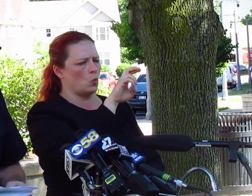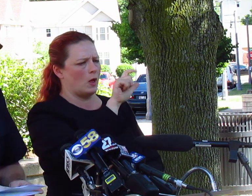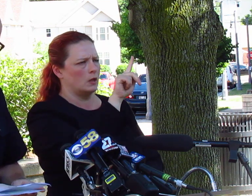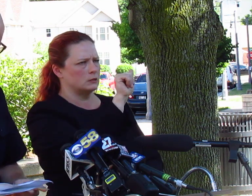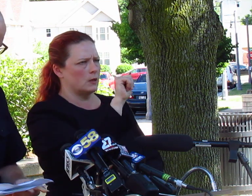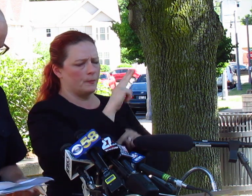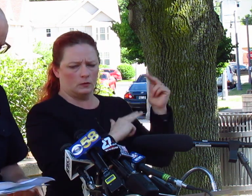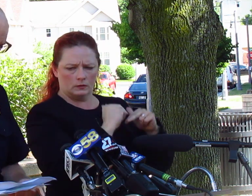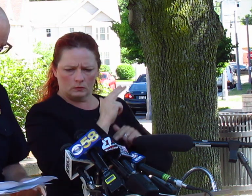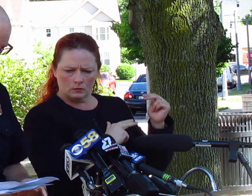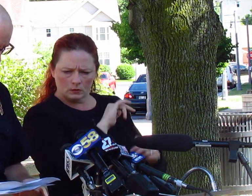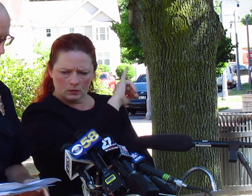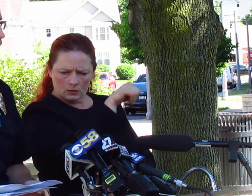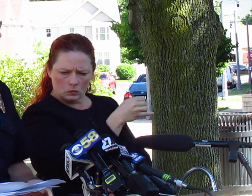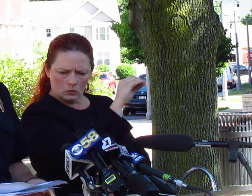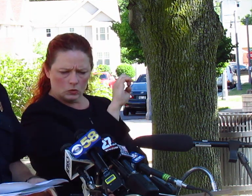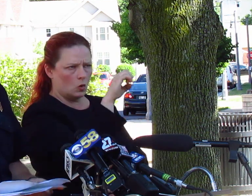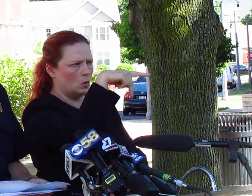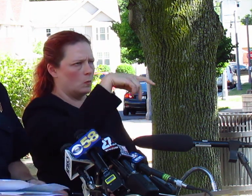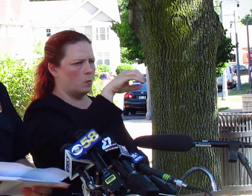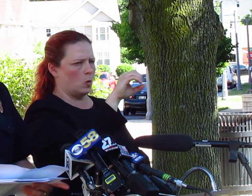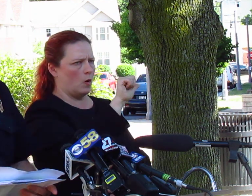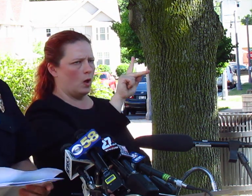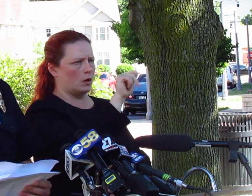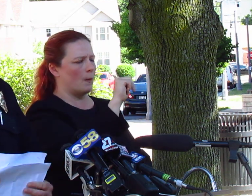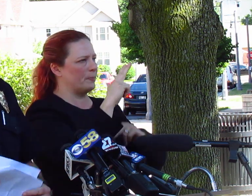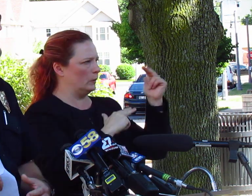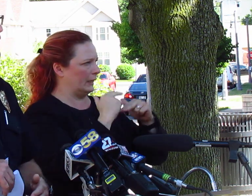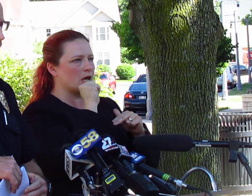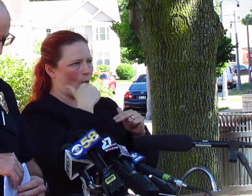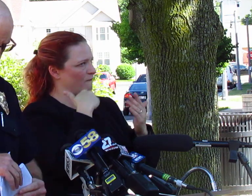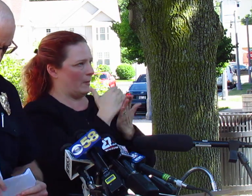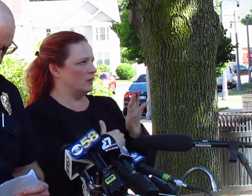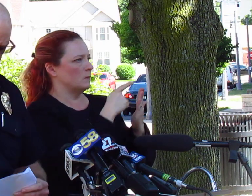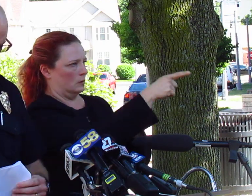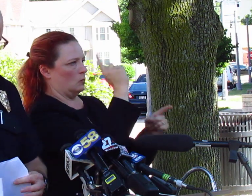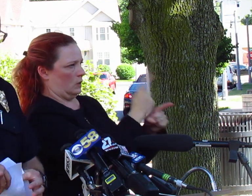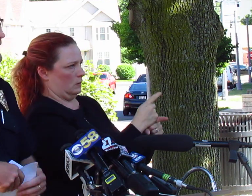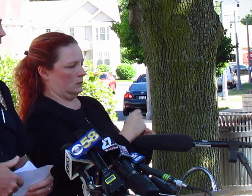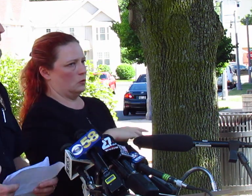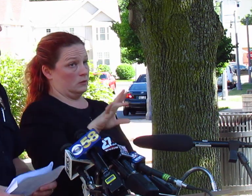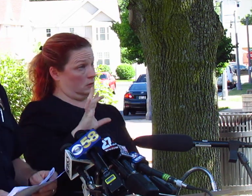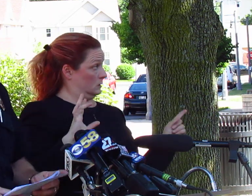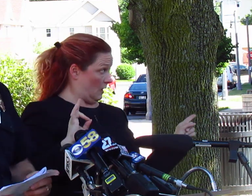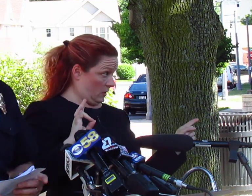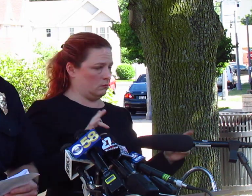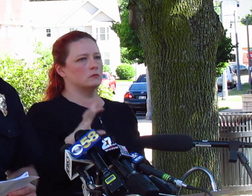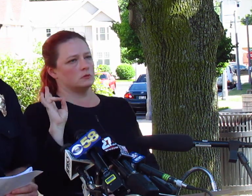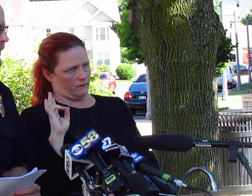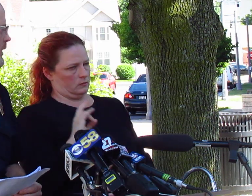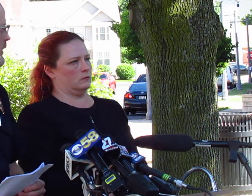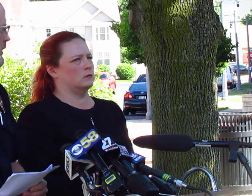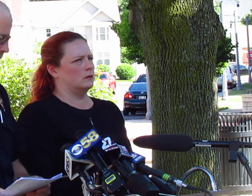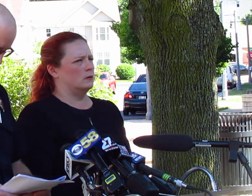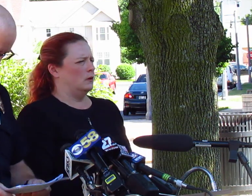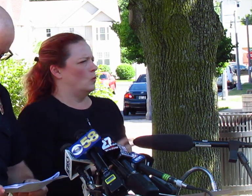All right, Joe Pawalka building is also, okay, I don't have that on my list, but thank you for sharing that. Is that seven? So that would be seven, yep. It's